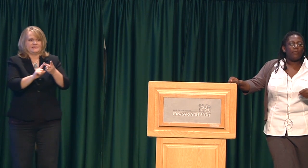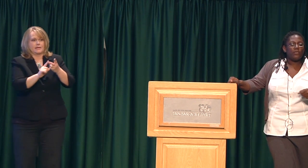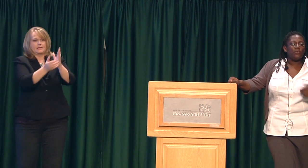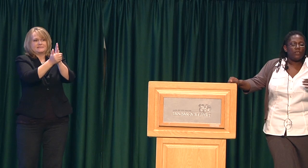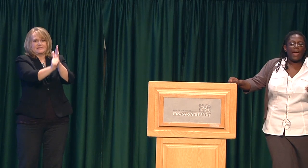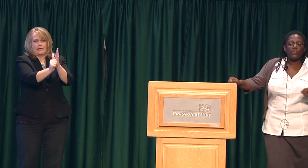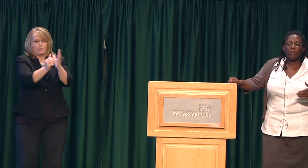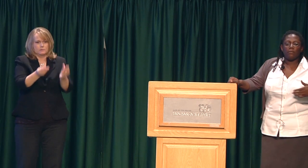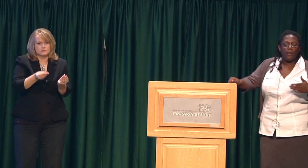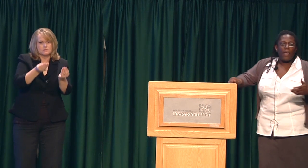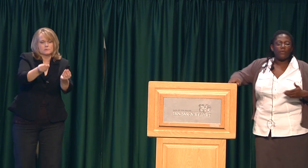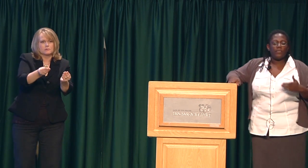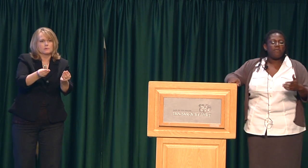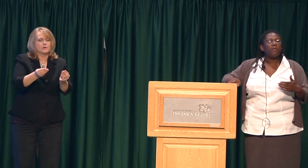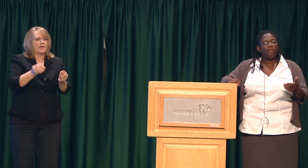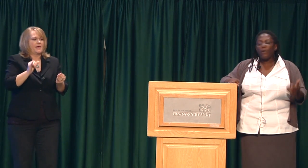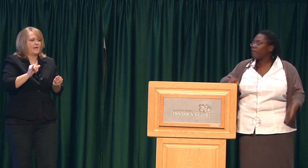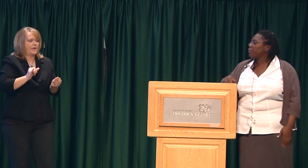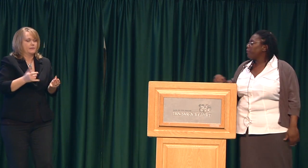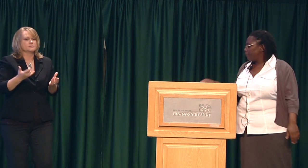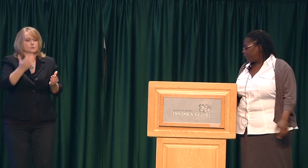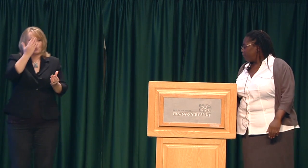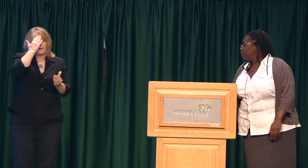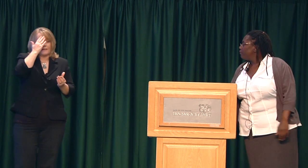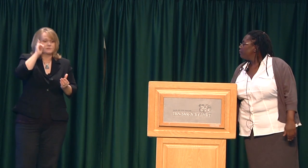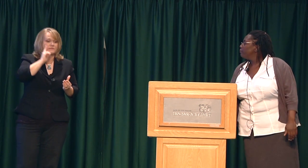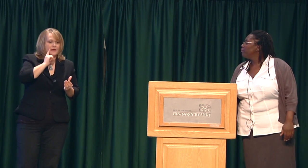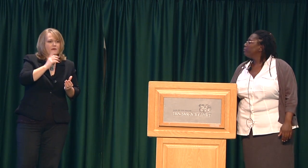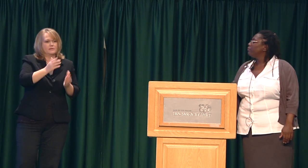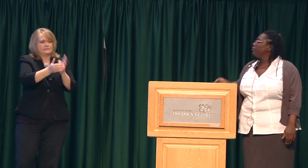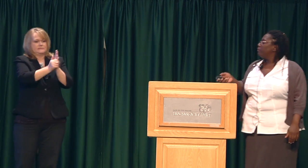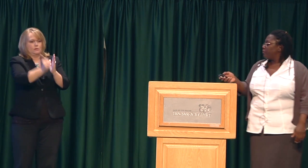be able to actually interact with deaf people and feel comfortable.